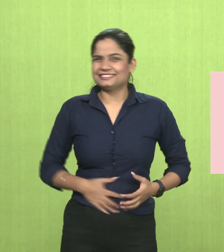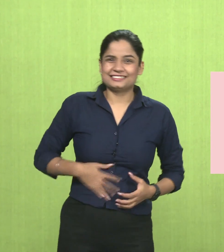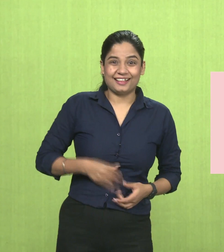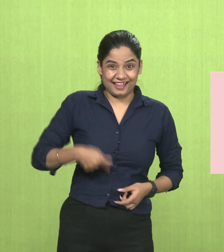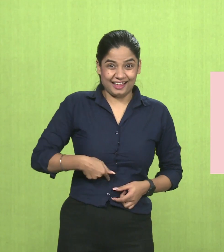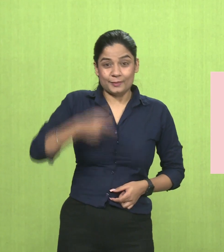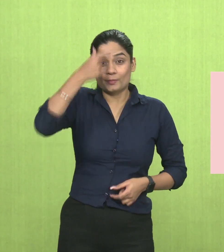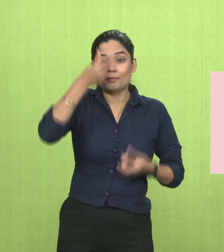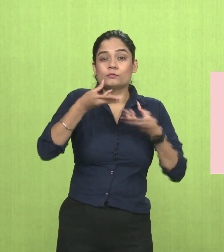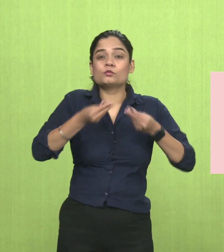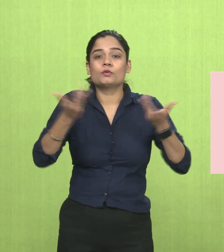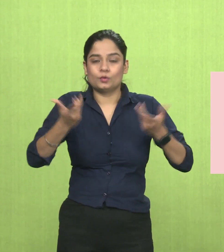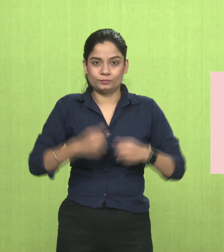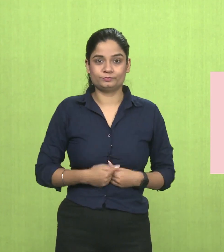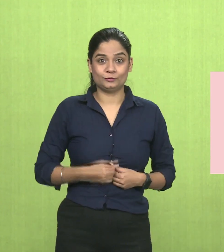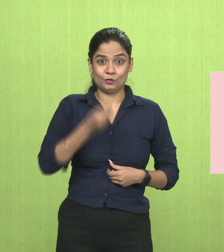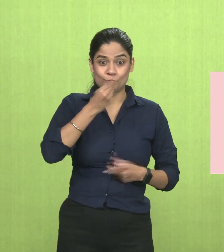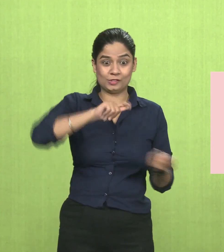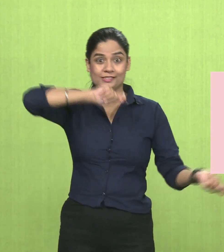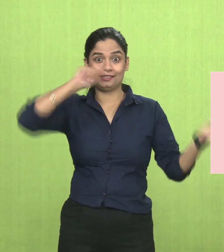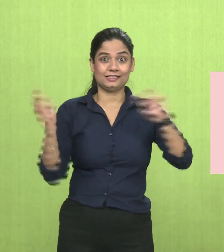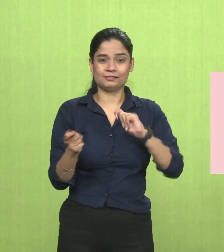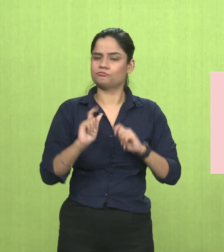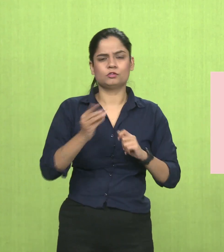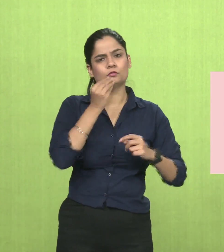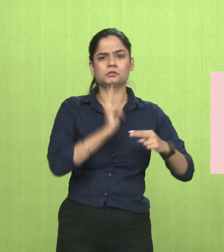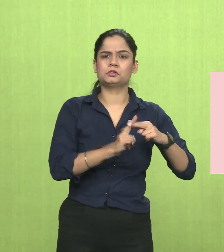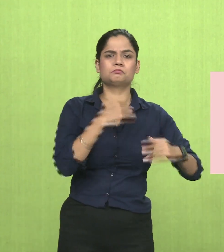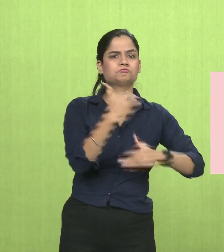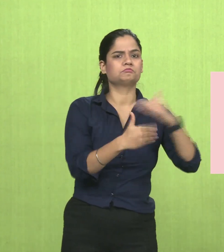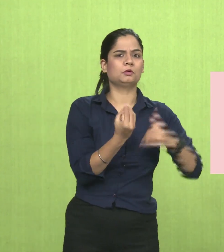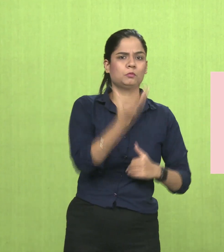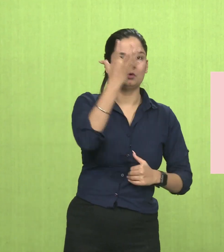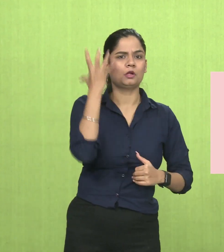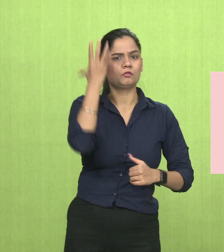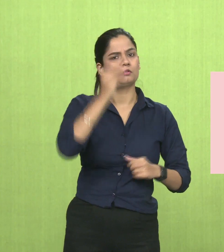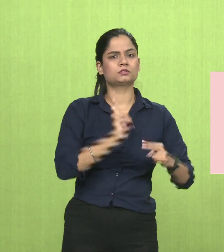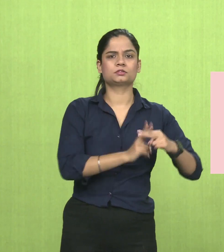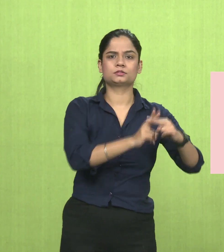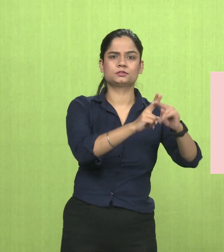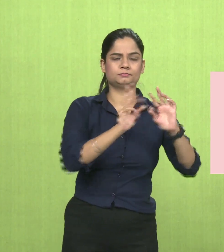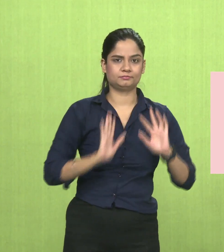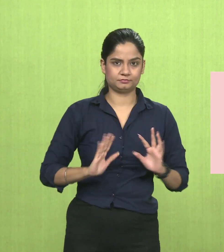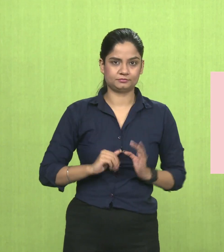Modification in diet in constipation. Diet consistency doesn't need to change. You can follow the same diet you've been